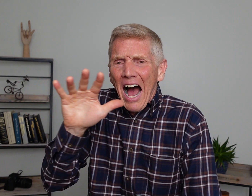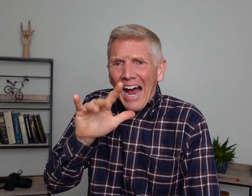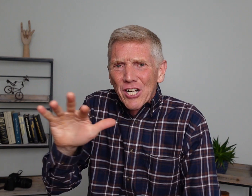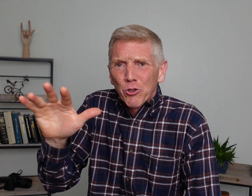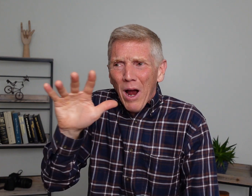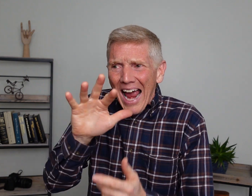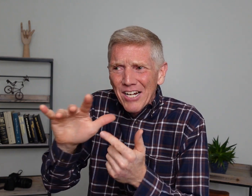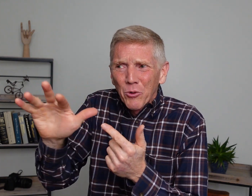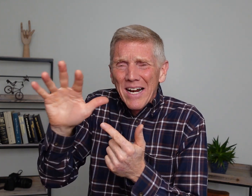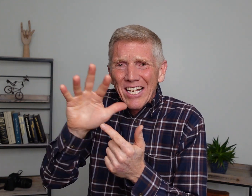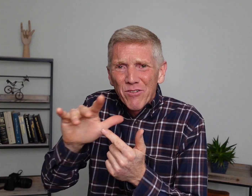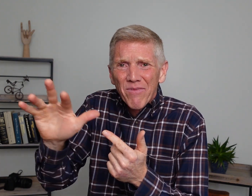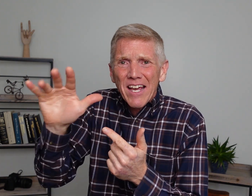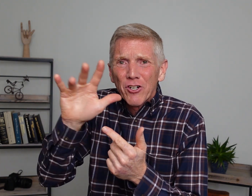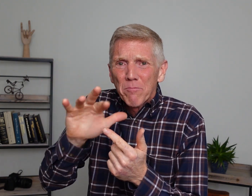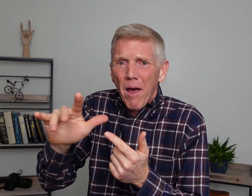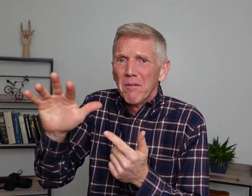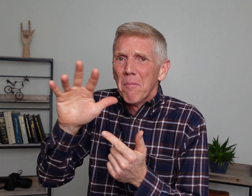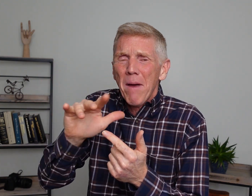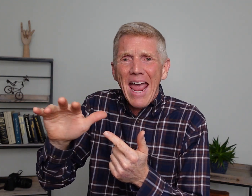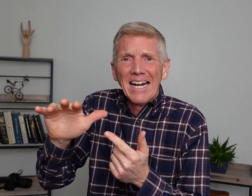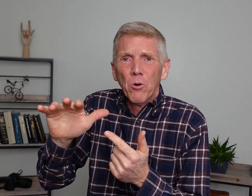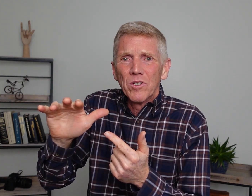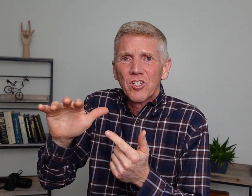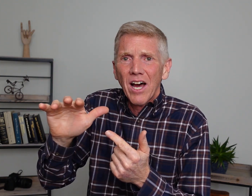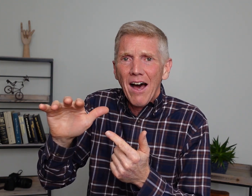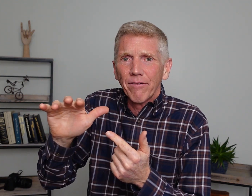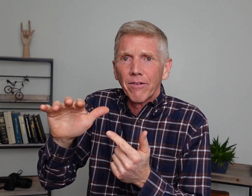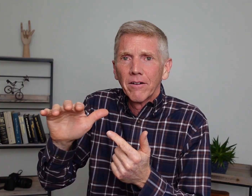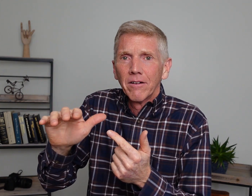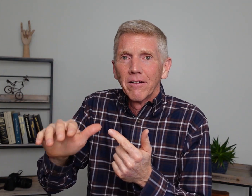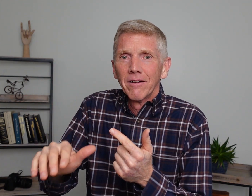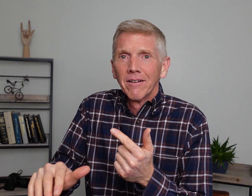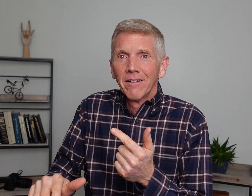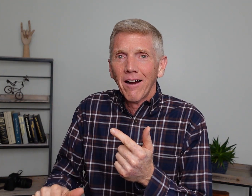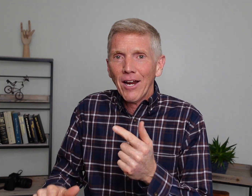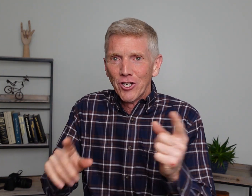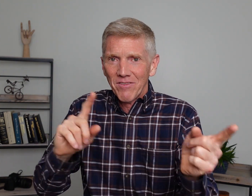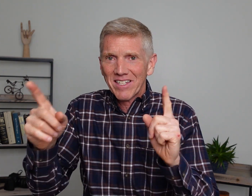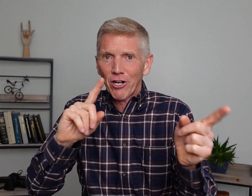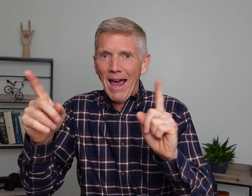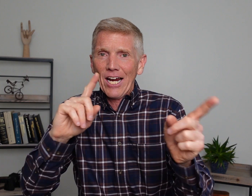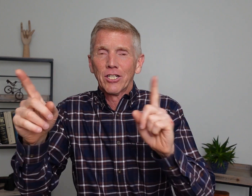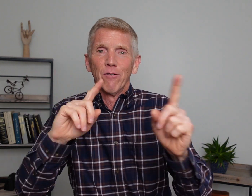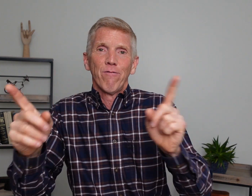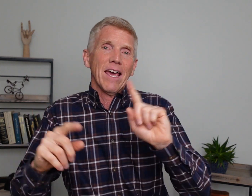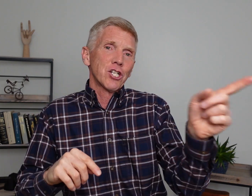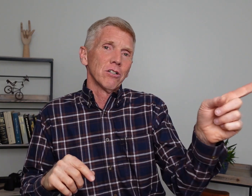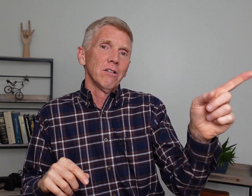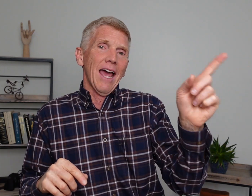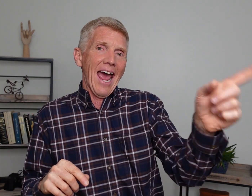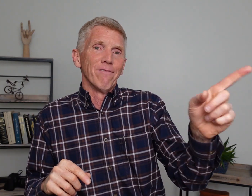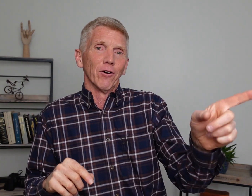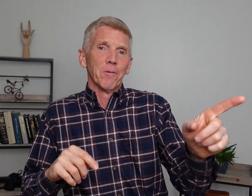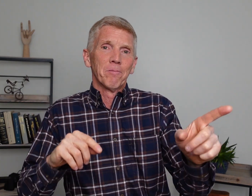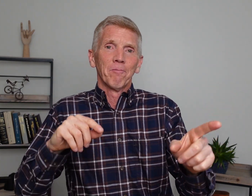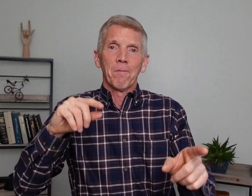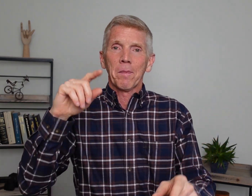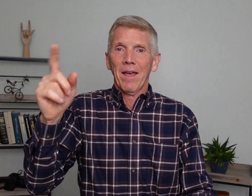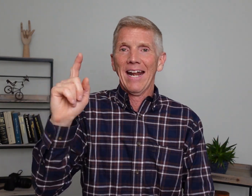I tried to read his finger spelling, but man, it was tough. All right, you're seeing this interaction of facial adverb and